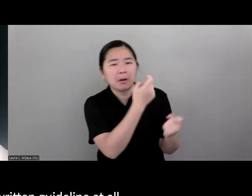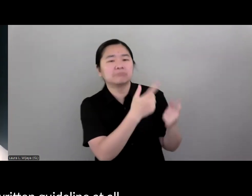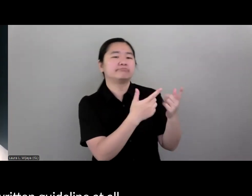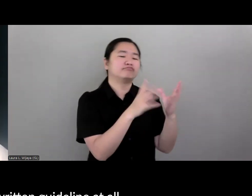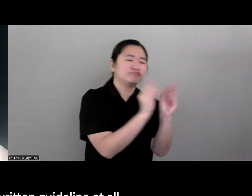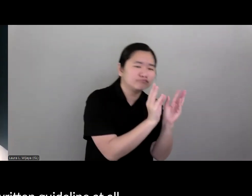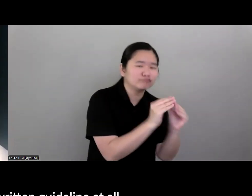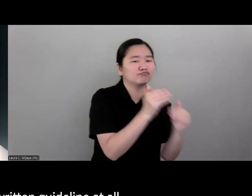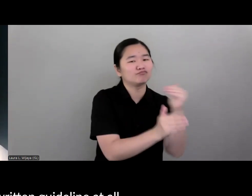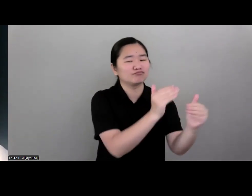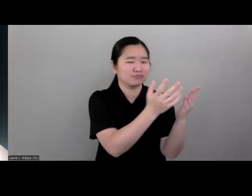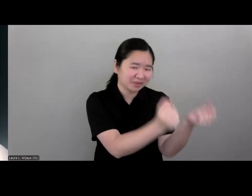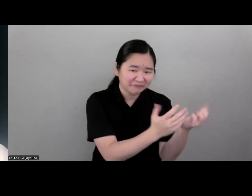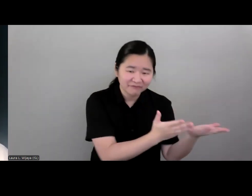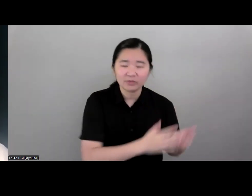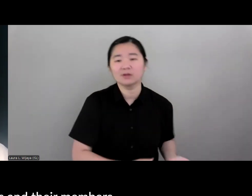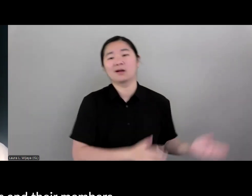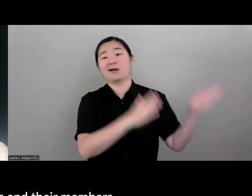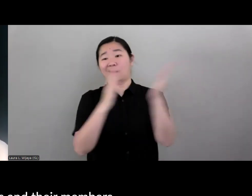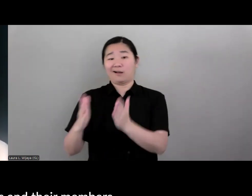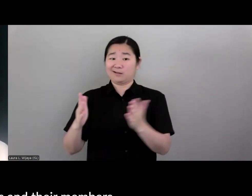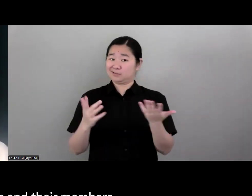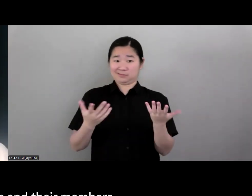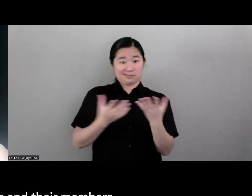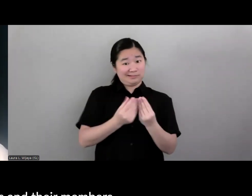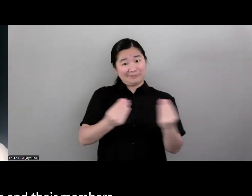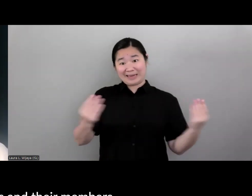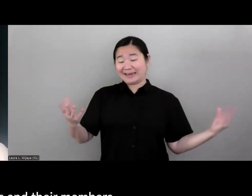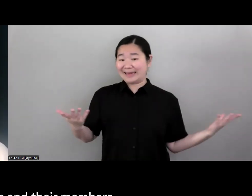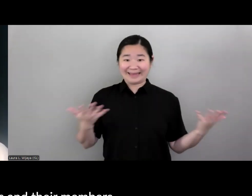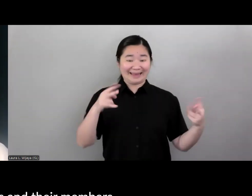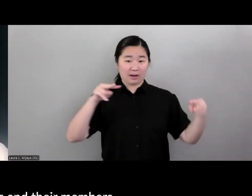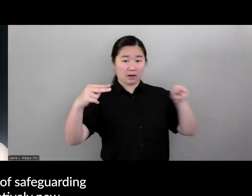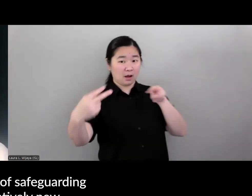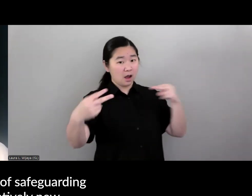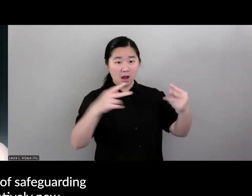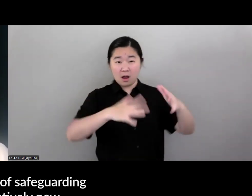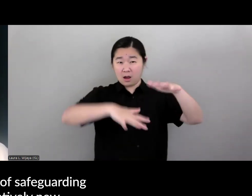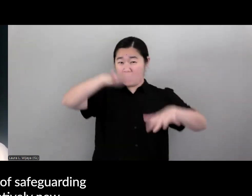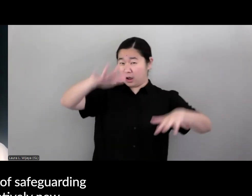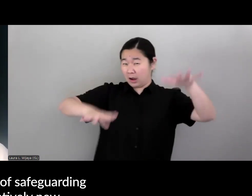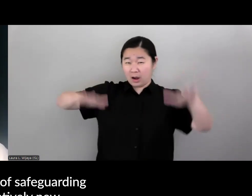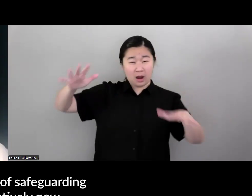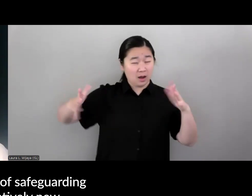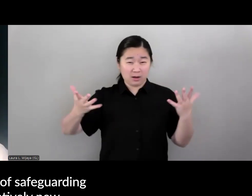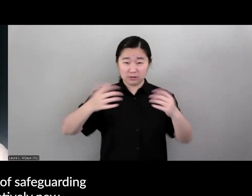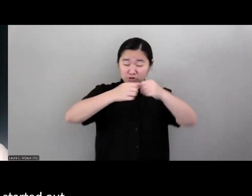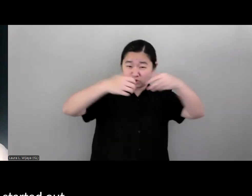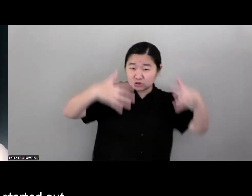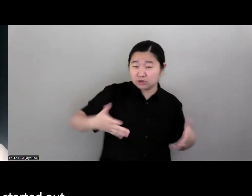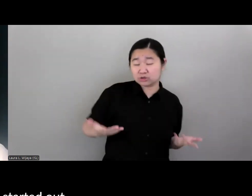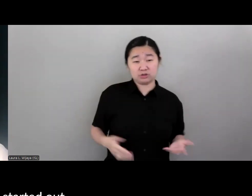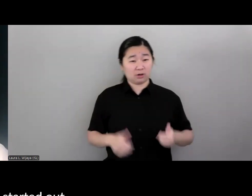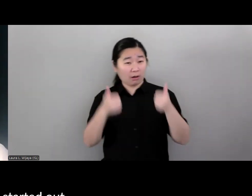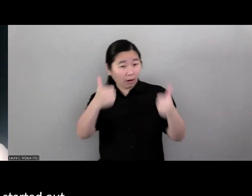any written guideline at all. So for many OPDs and their members, the concept of safeguarding was relatively new when